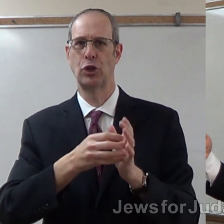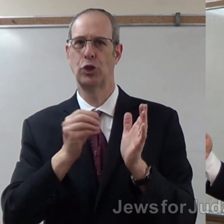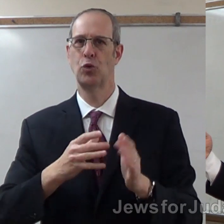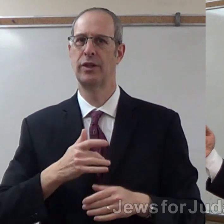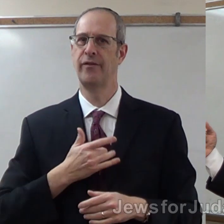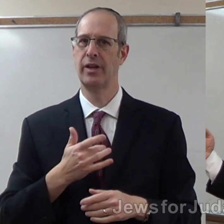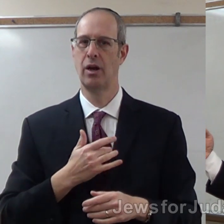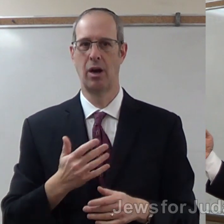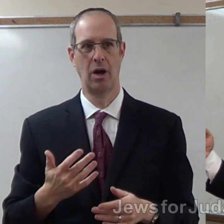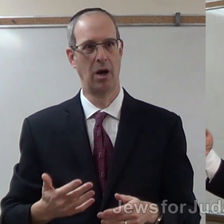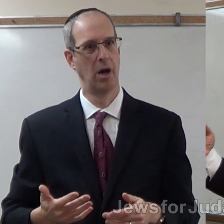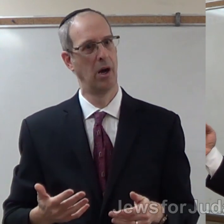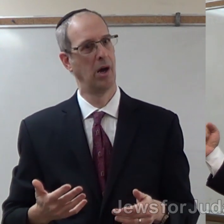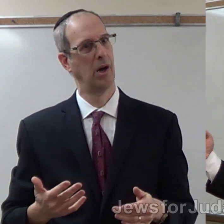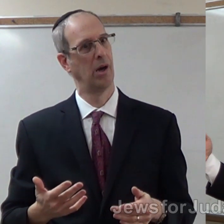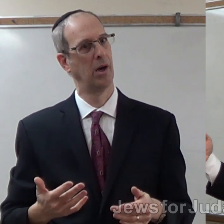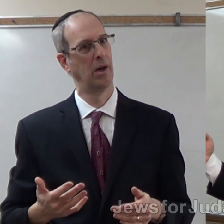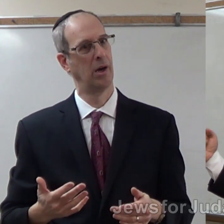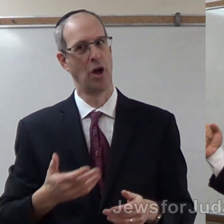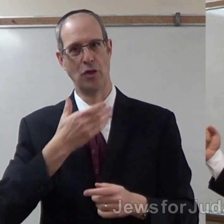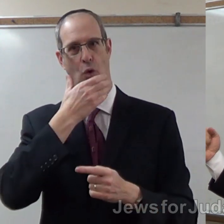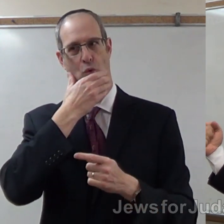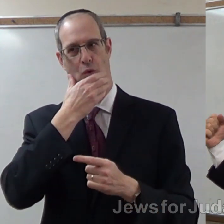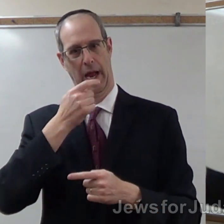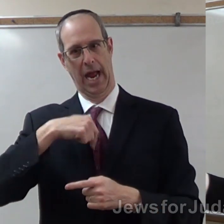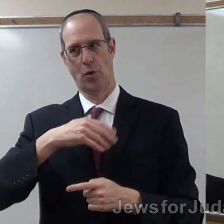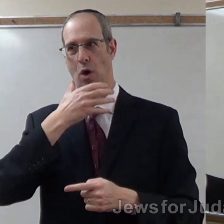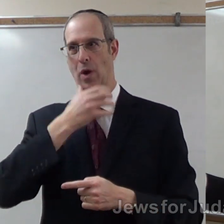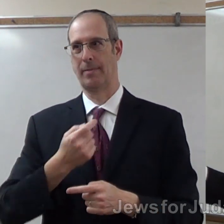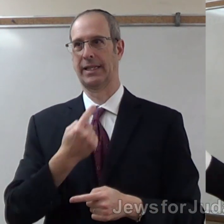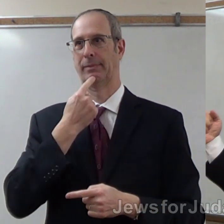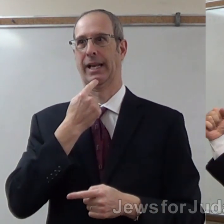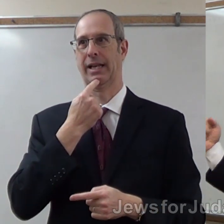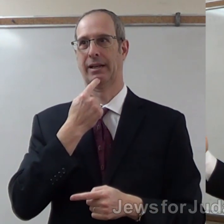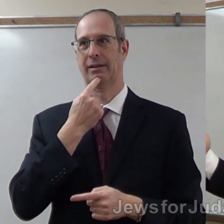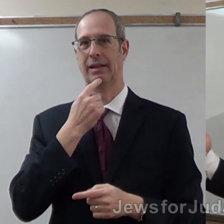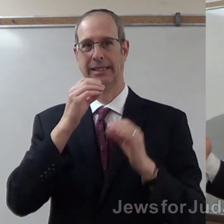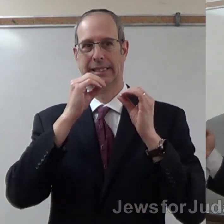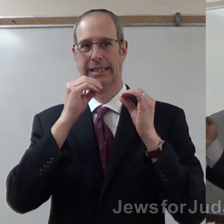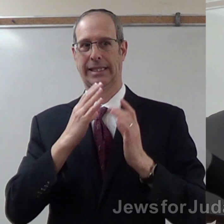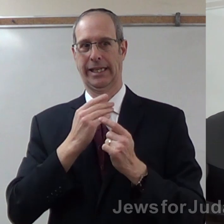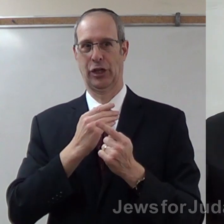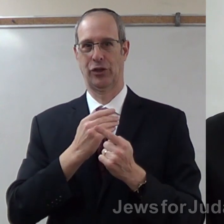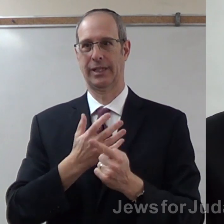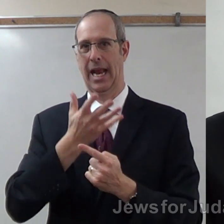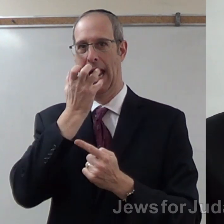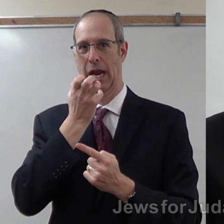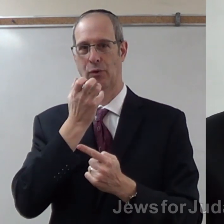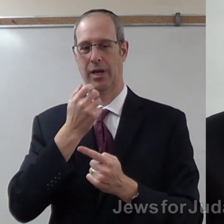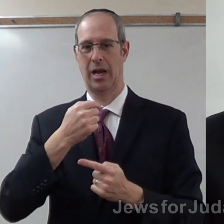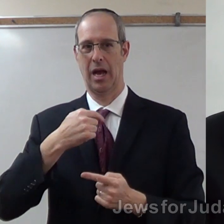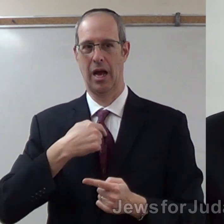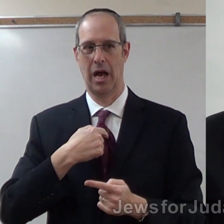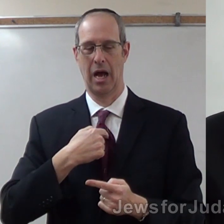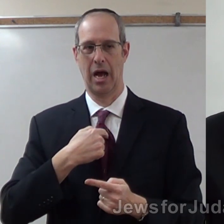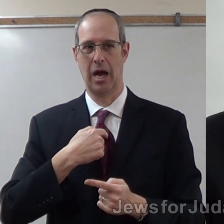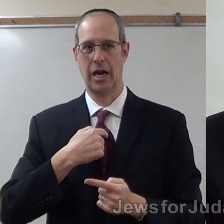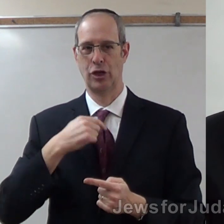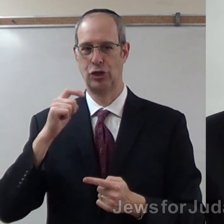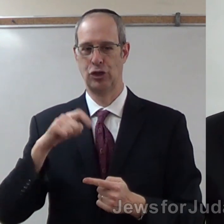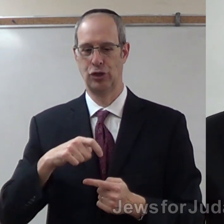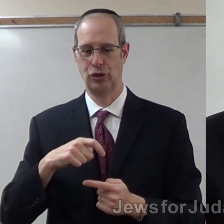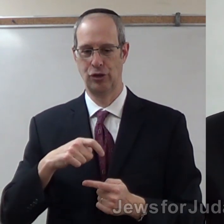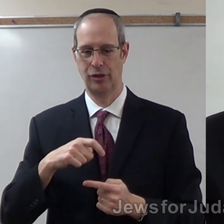feel, uh-oh, the Rebbe is upset. The teacher is angry. I better